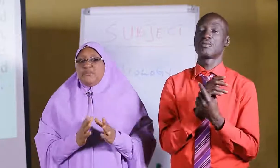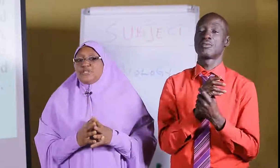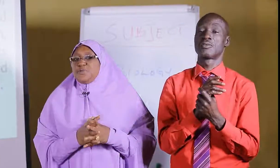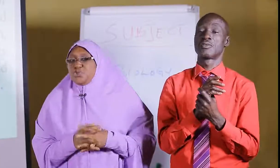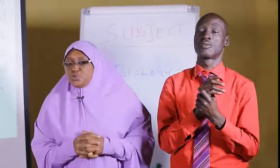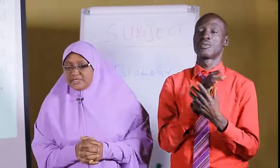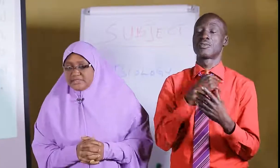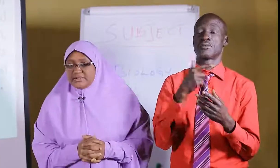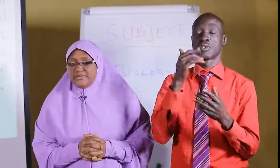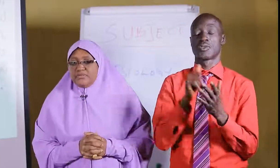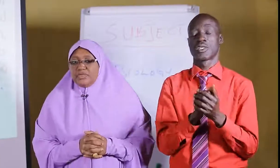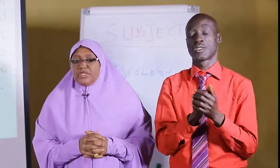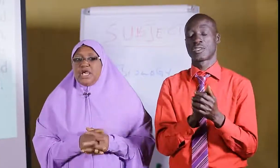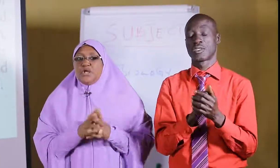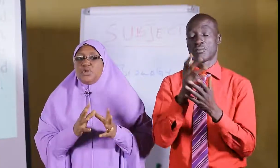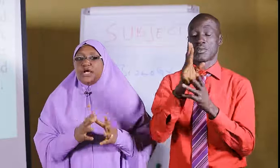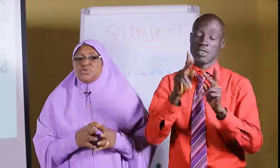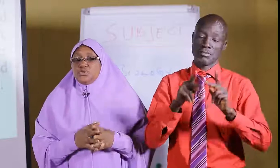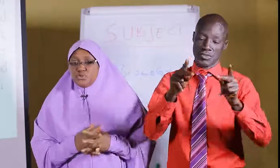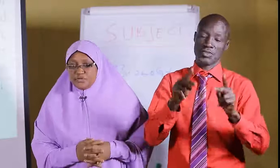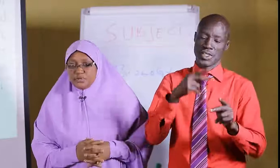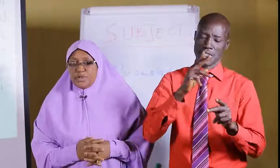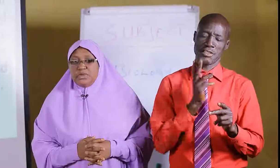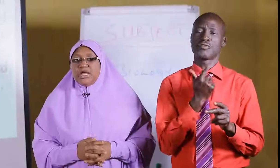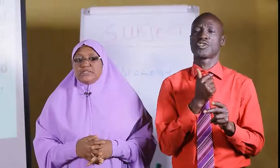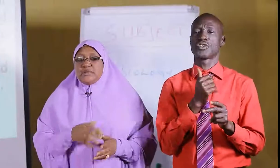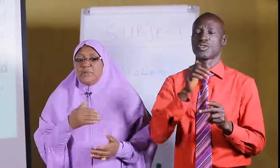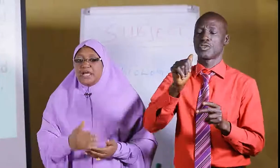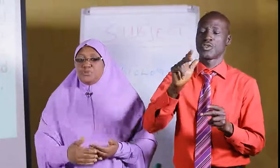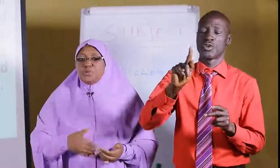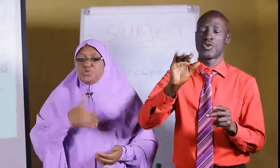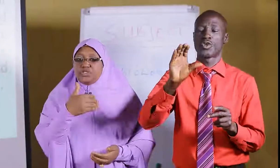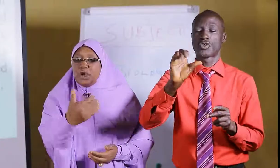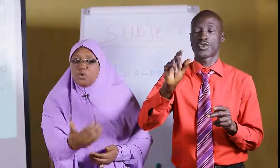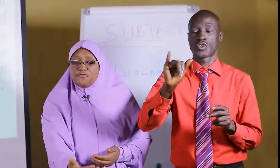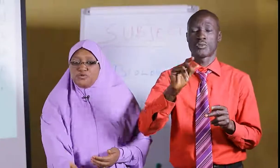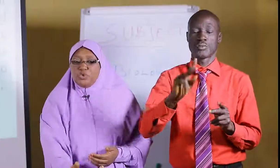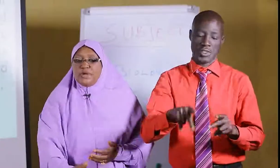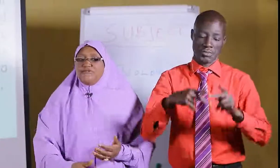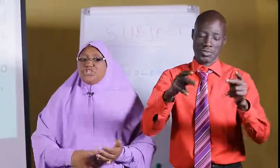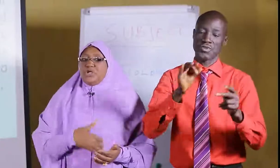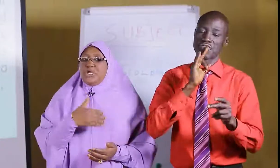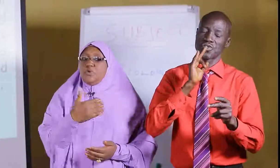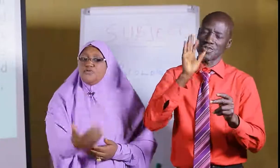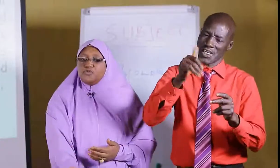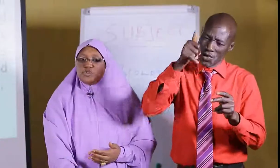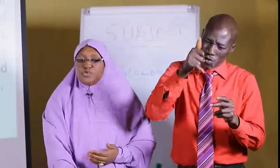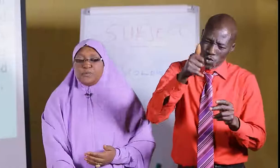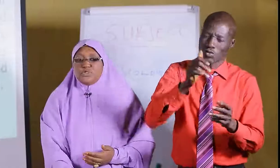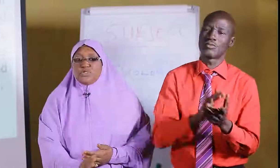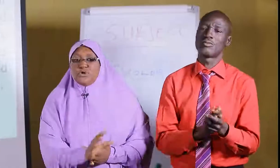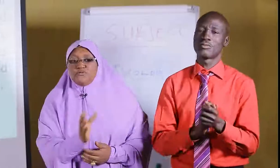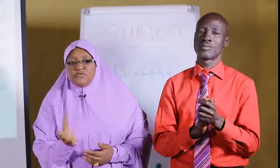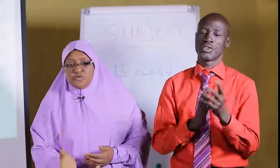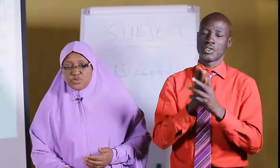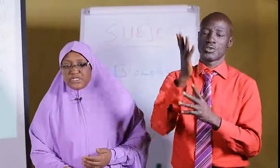refer them as producers. They are known as autotrophs because plants produce their own food or manufacture their own food through the